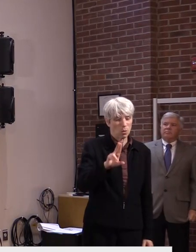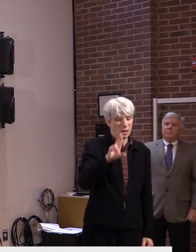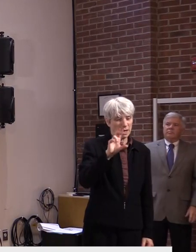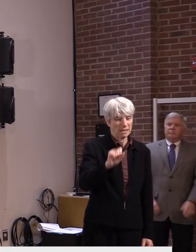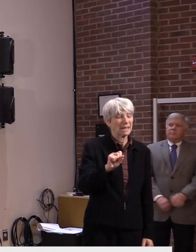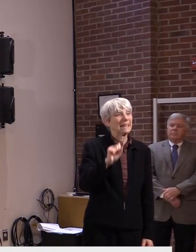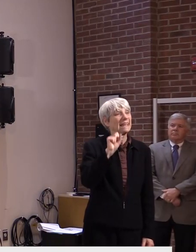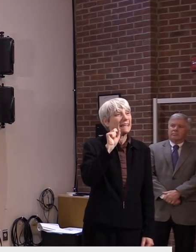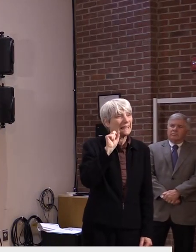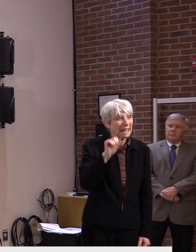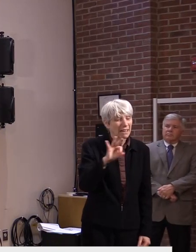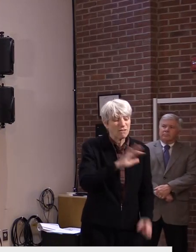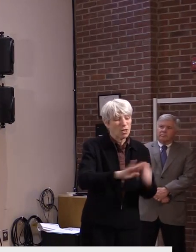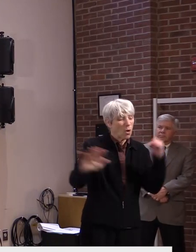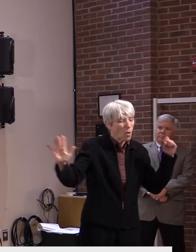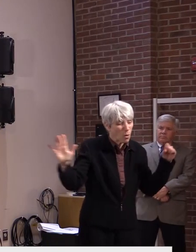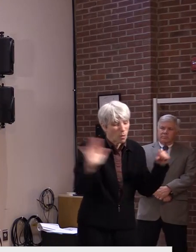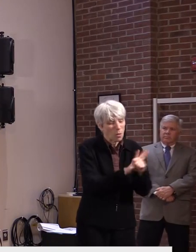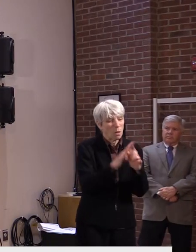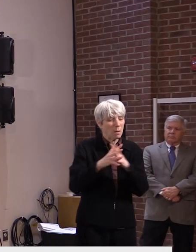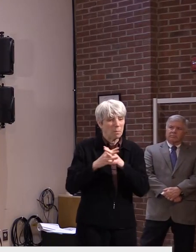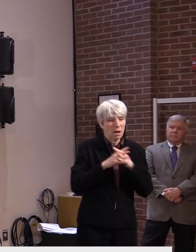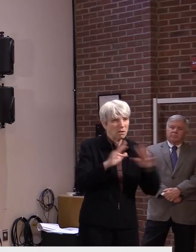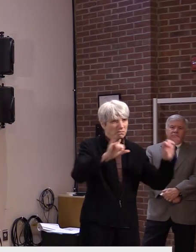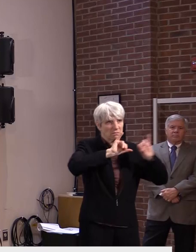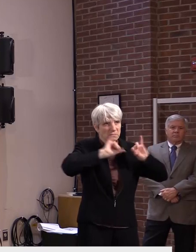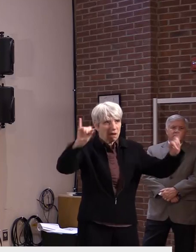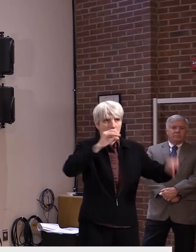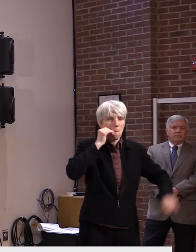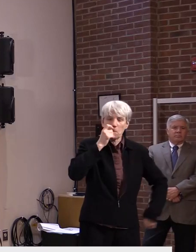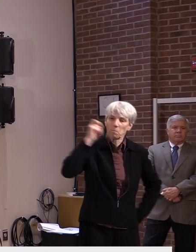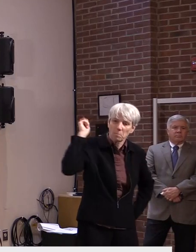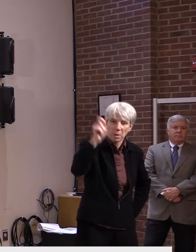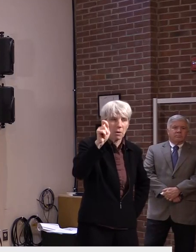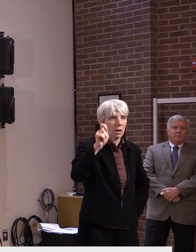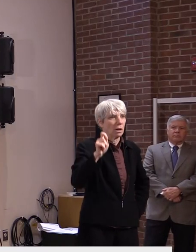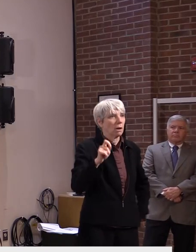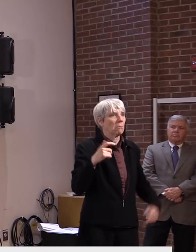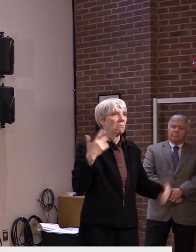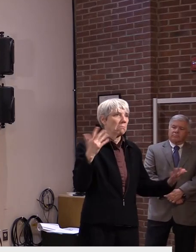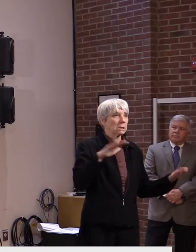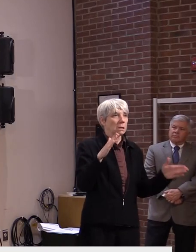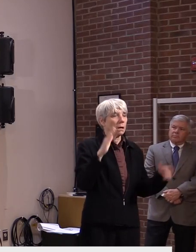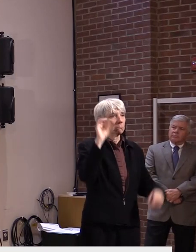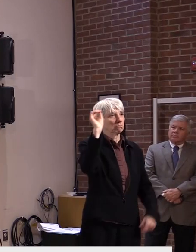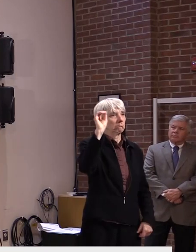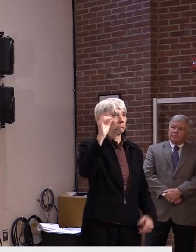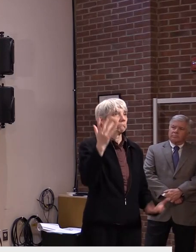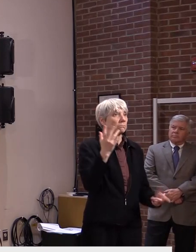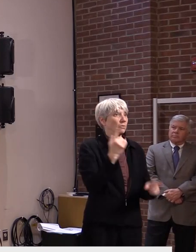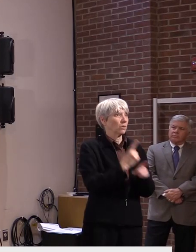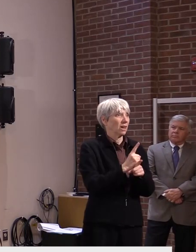total lockdown, we would prevent deaths. There's absolutely no question.